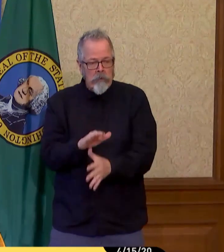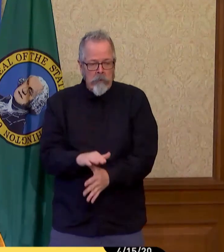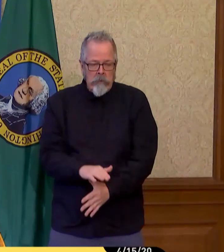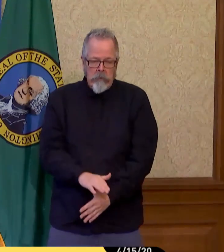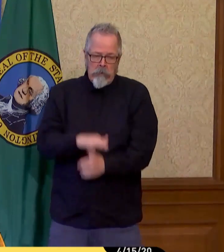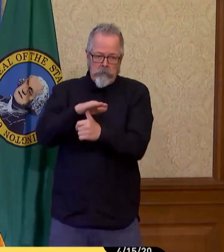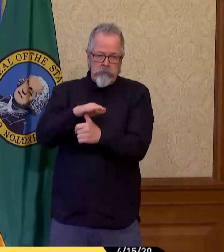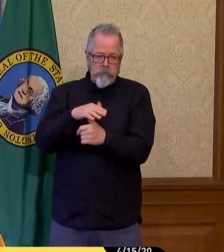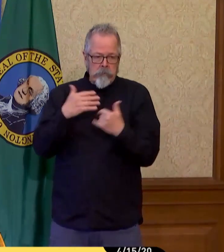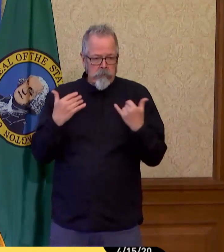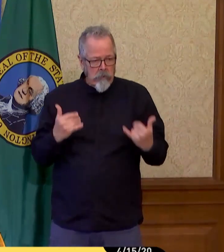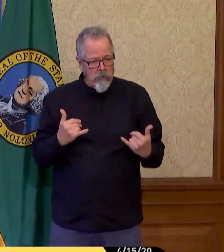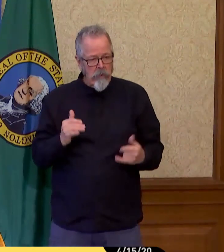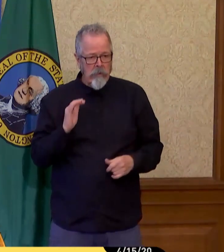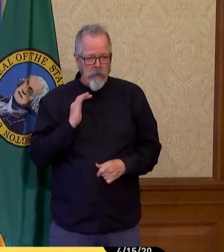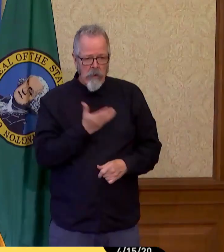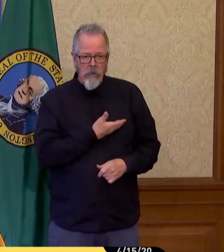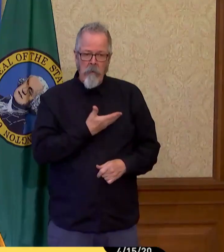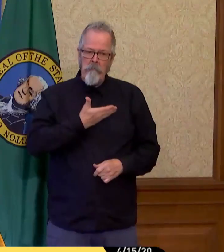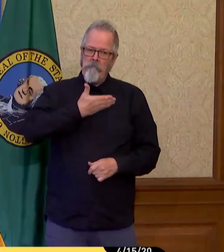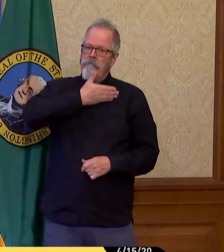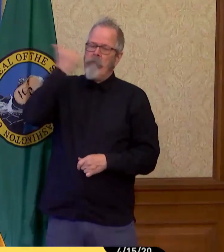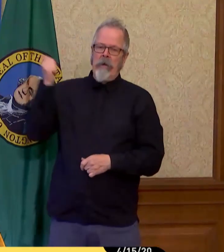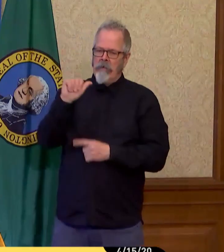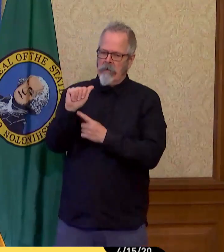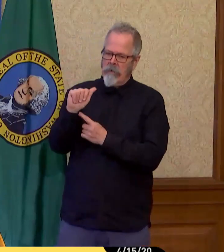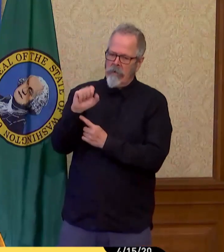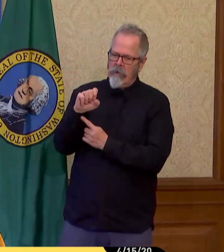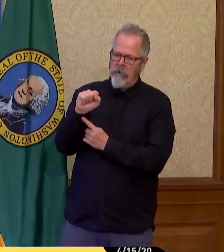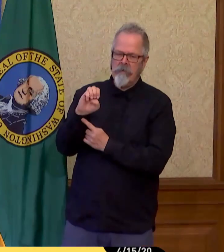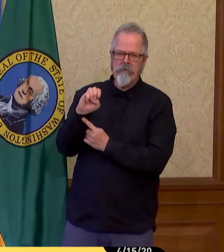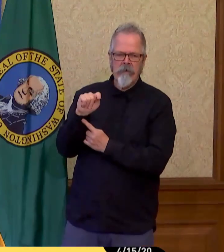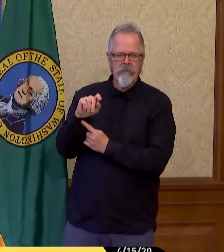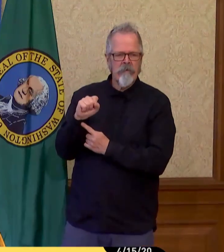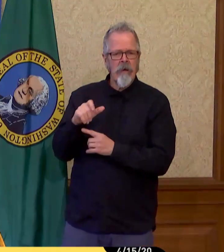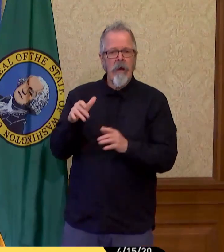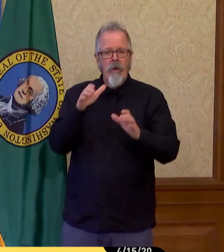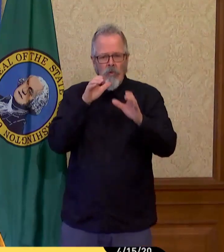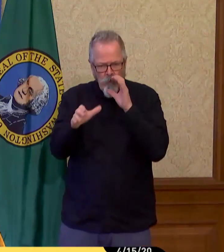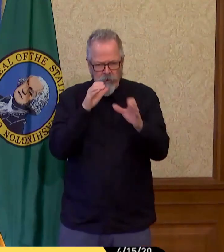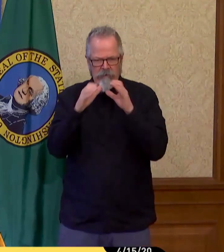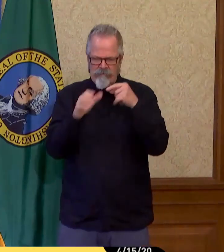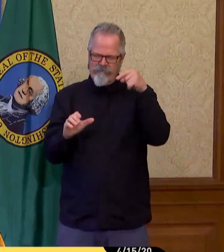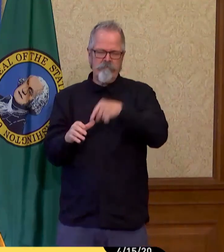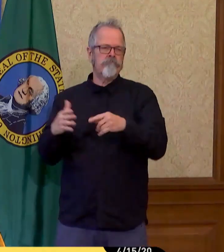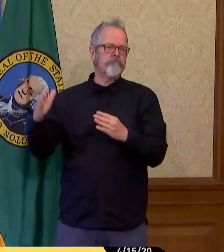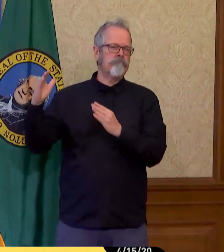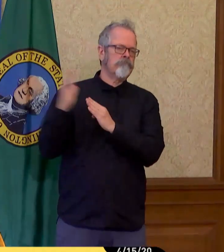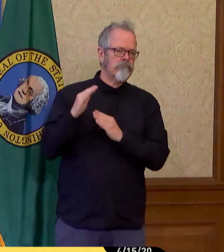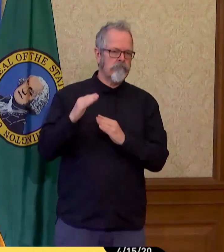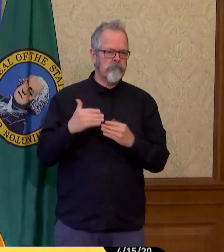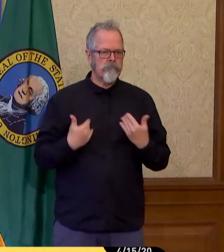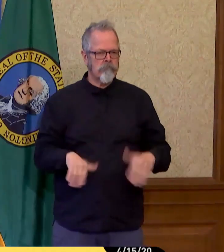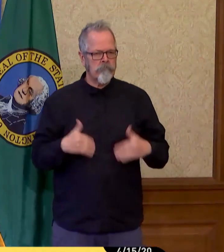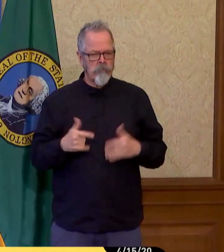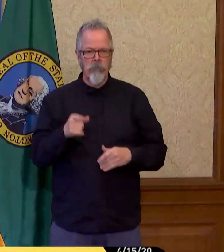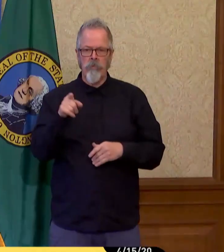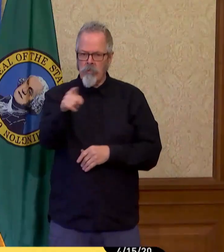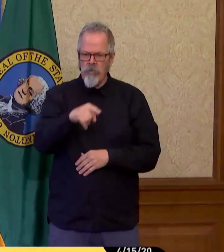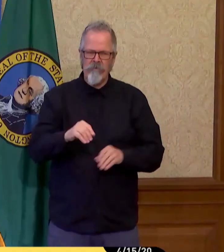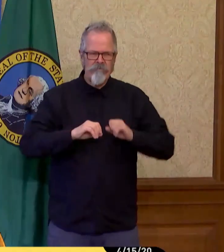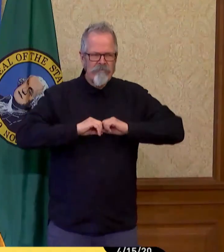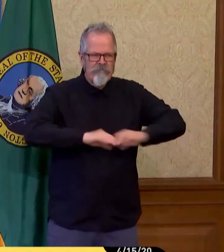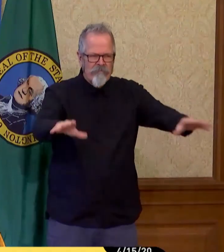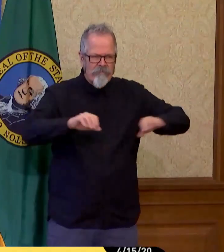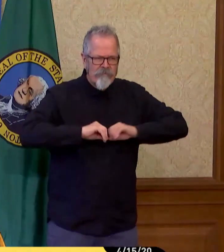have, and the fact that you're spreading good information and challenging the government and governor to